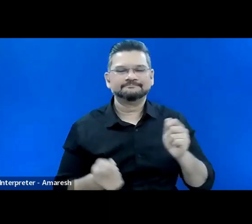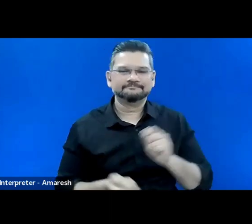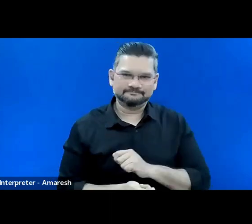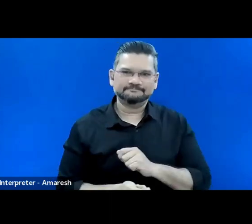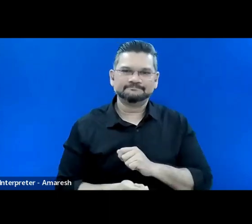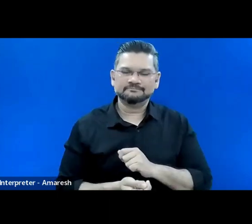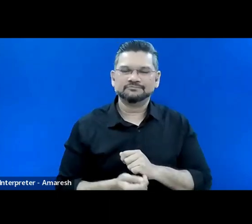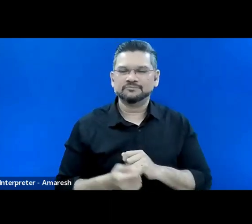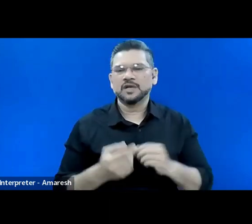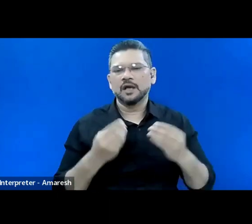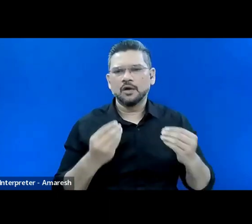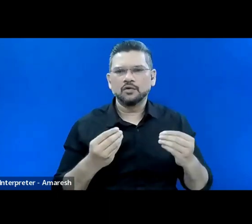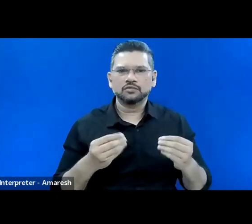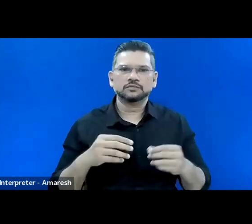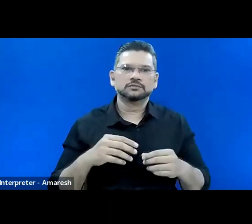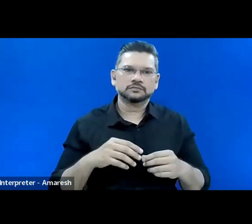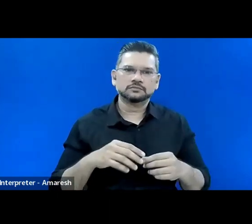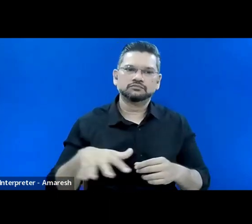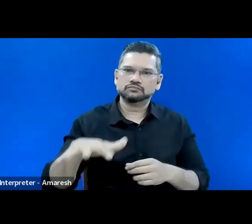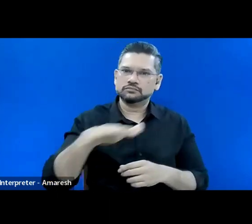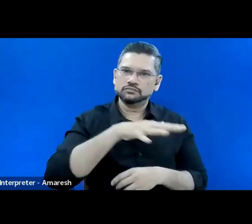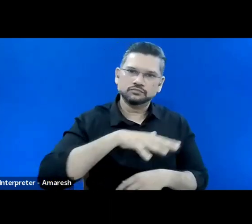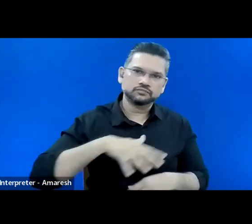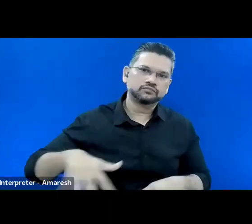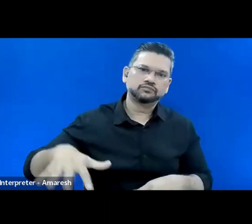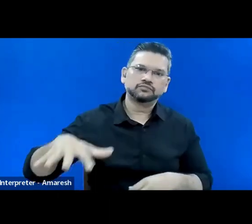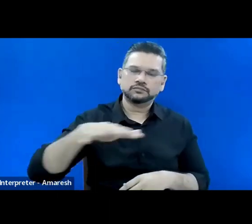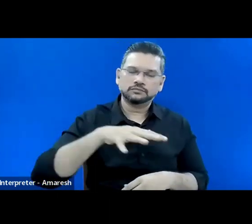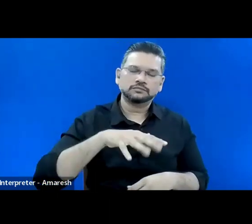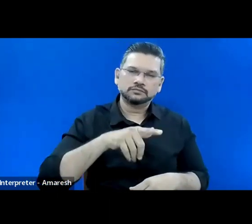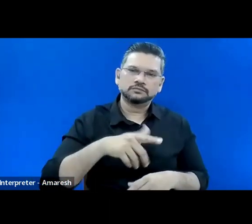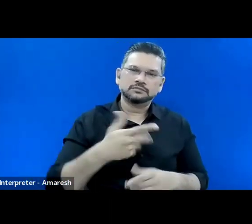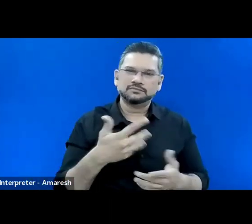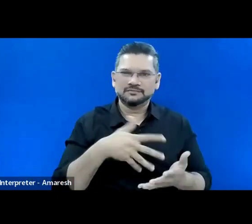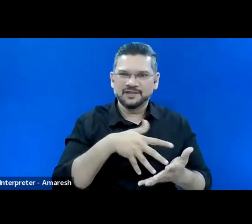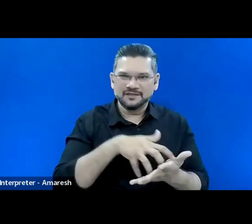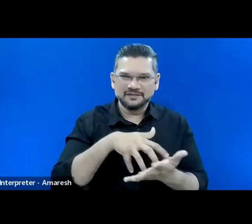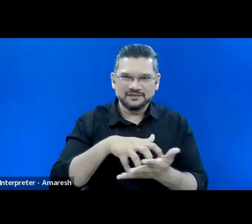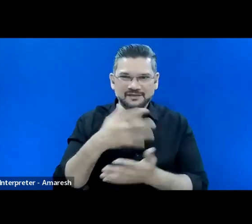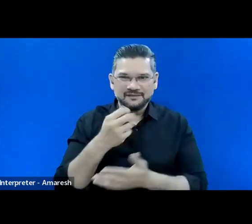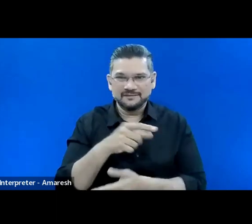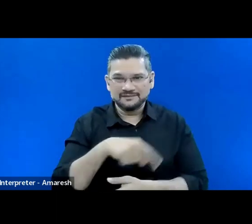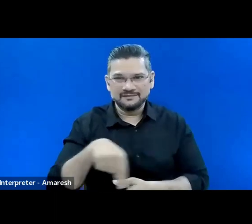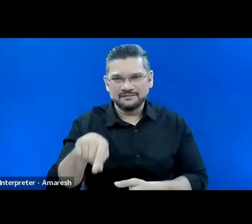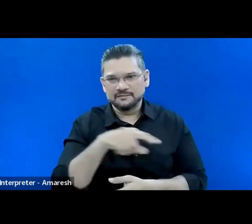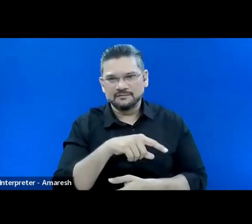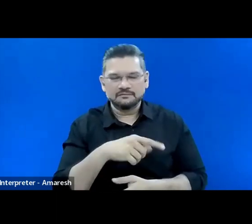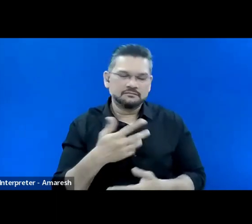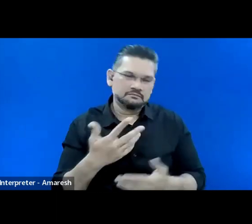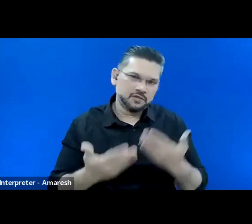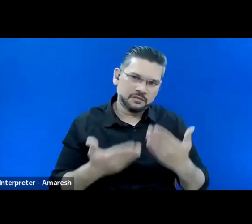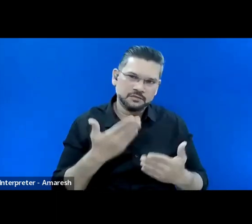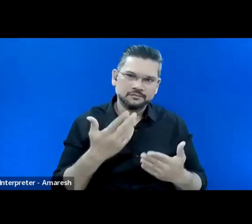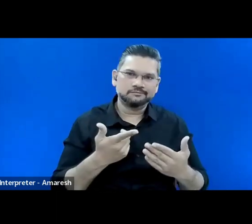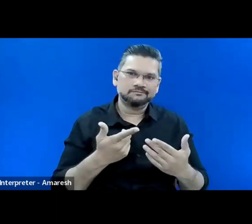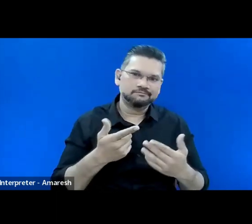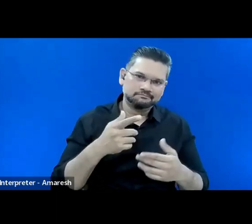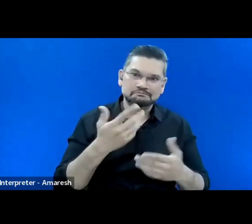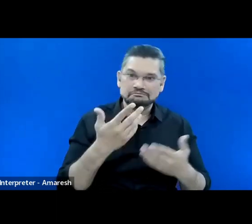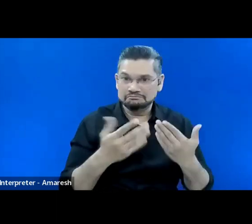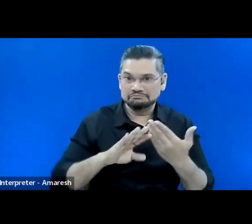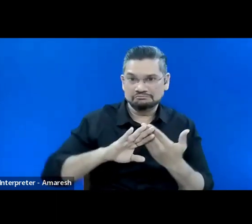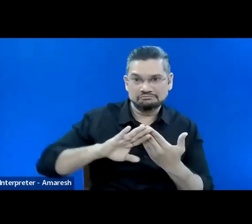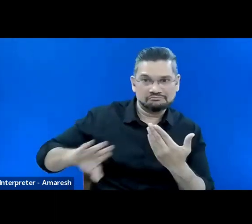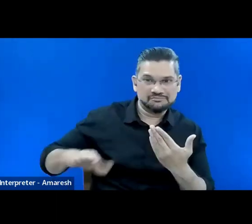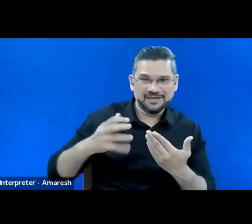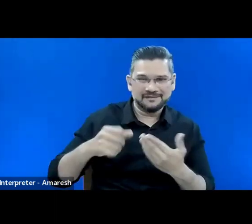the system that center the people that are most vulnerable within the system, the people who are likely to get excluded from the system.